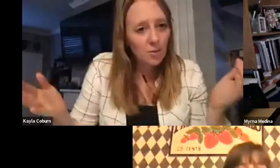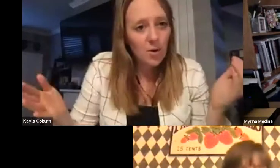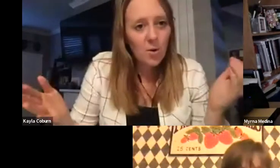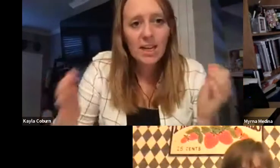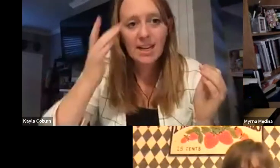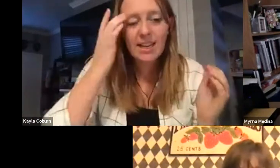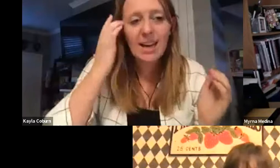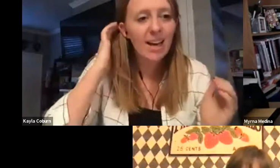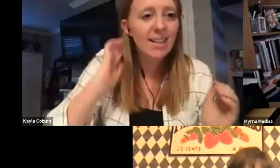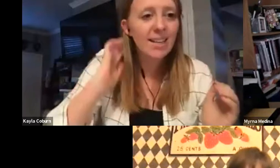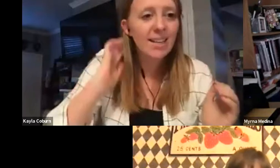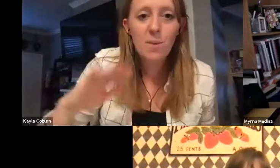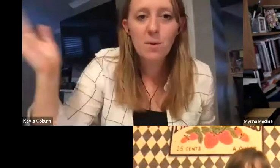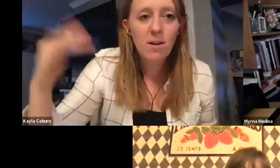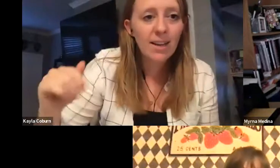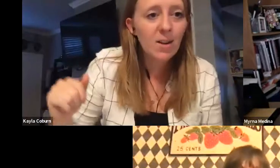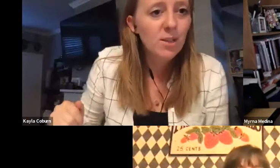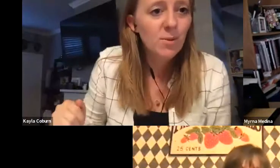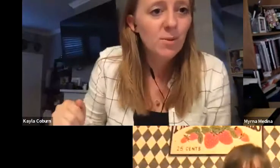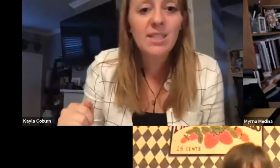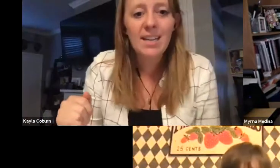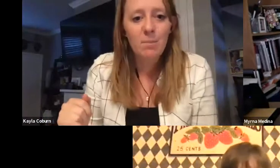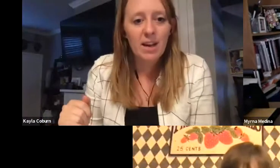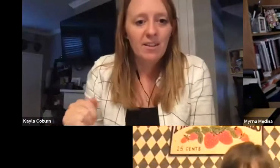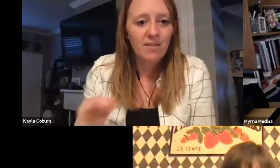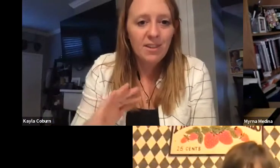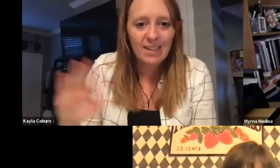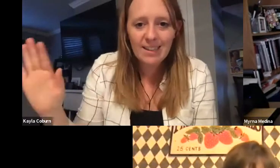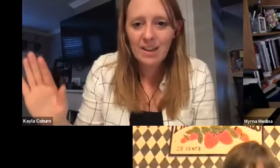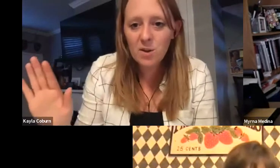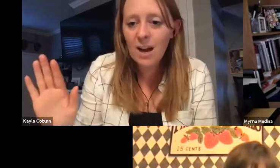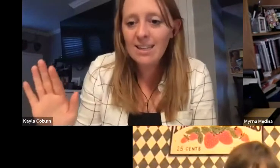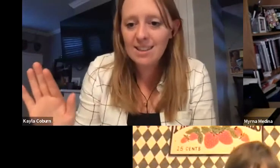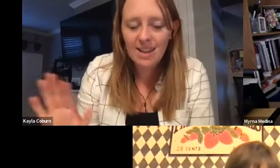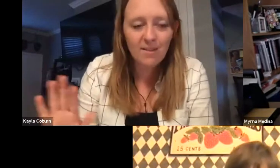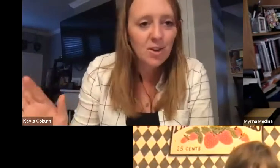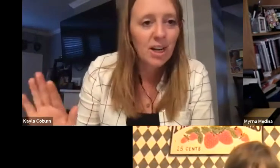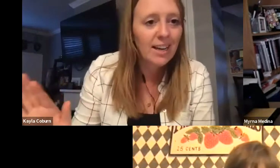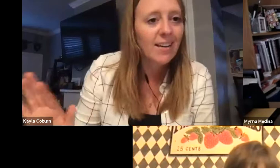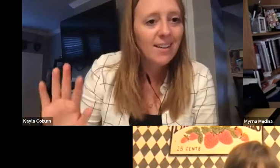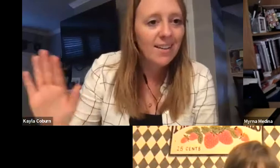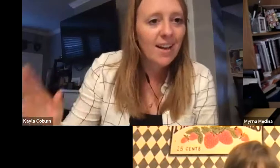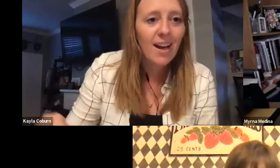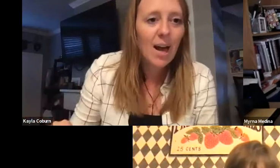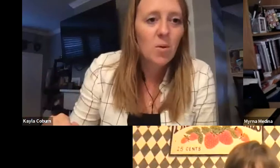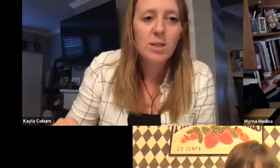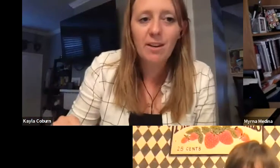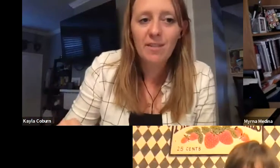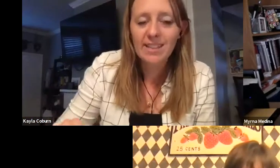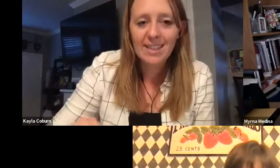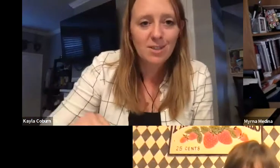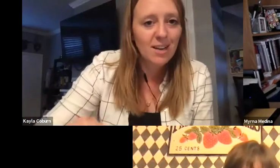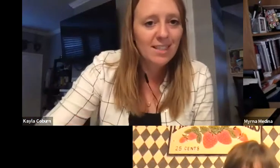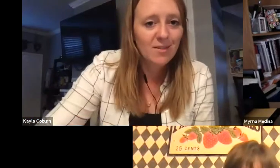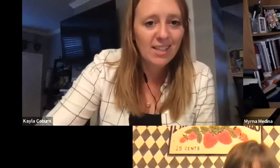anyways for the recording, so people can always reference it. But if you guys leave during, I won't take